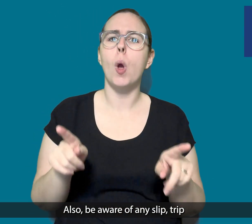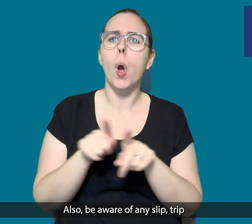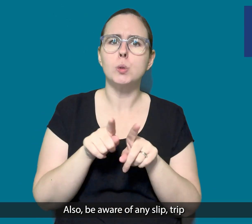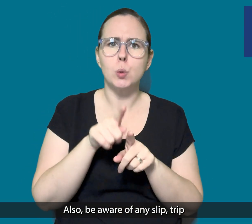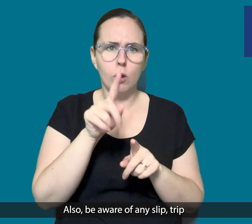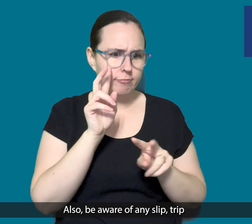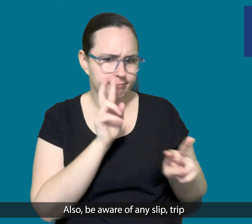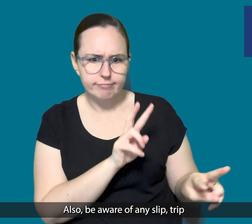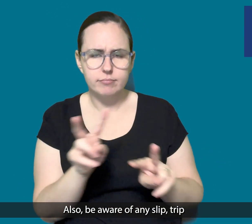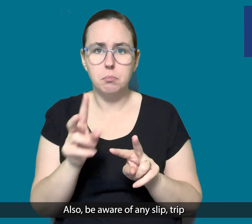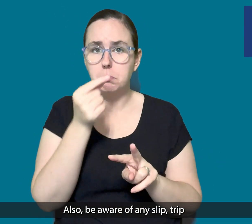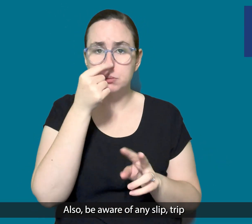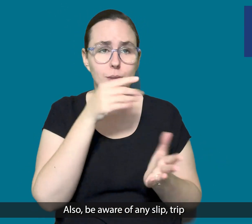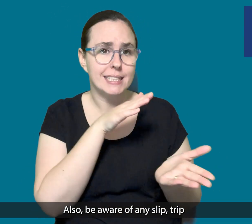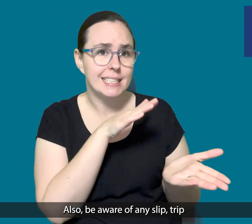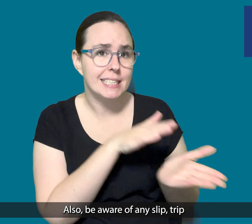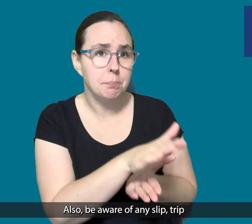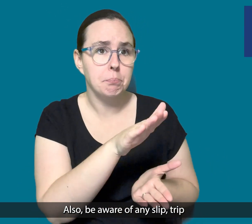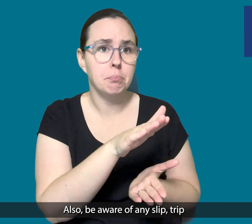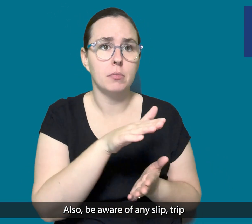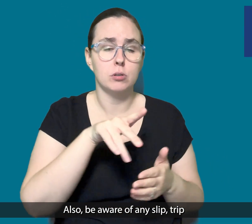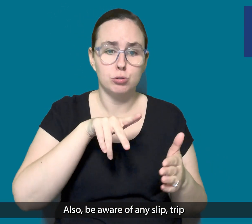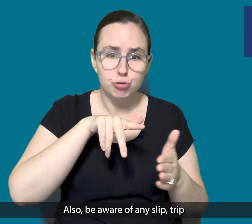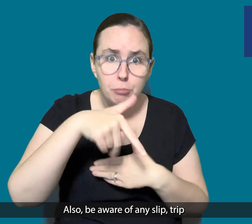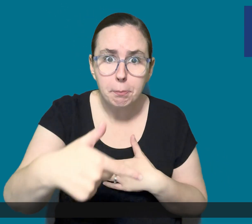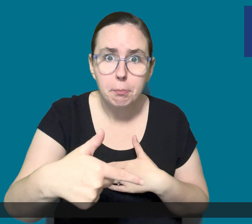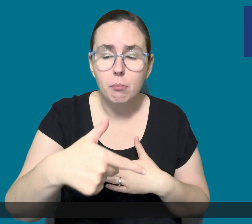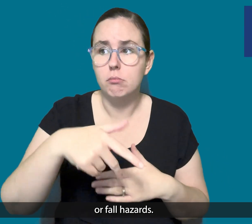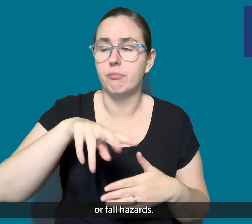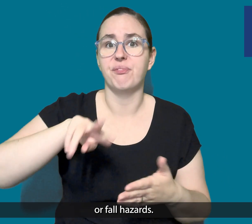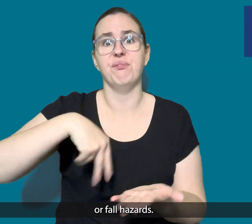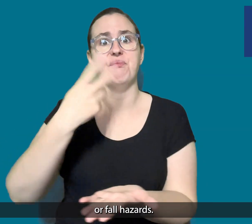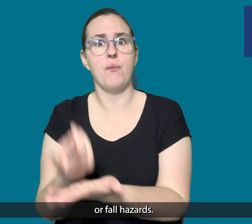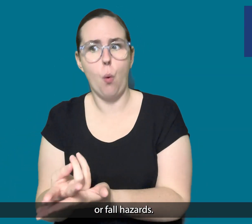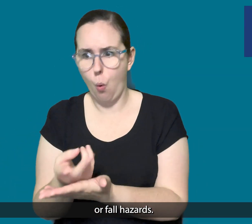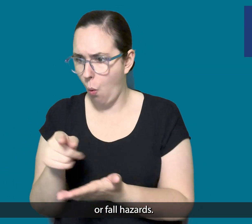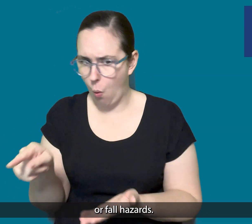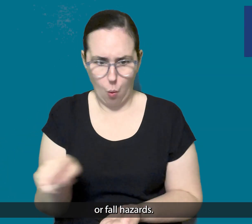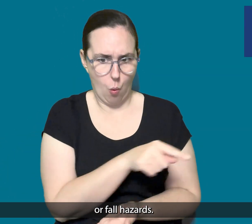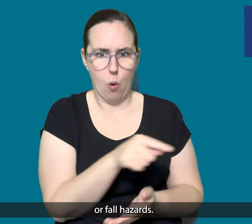Also, be aware of any slip, trip or fall hazards.